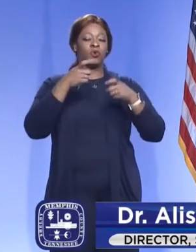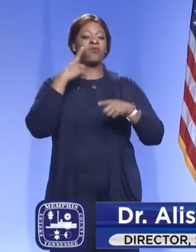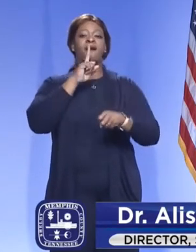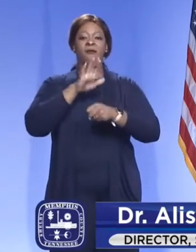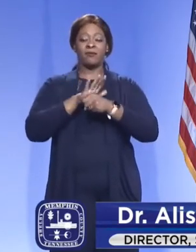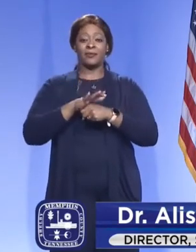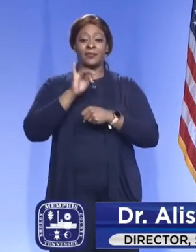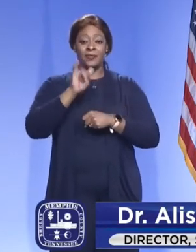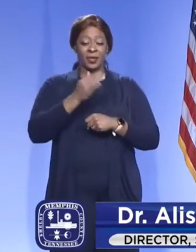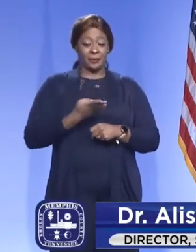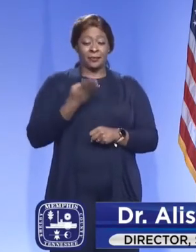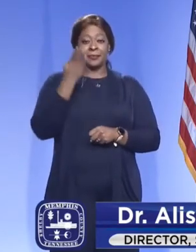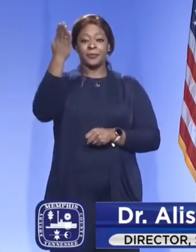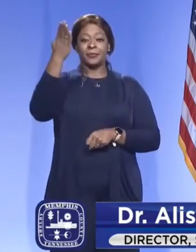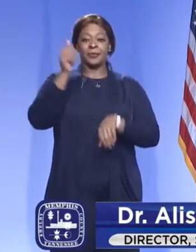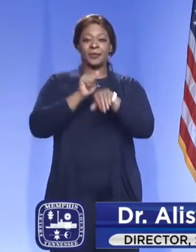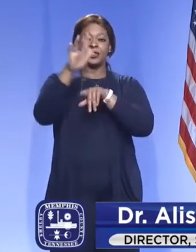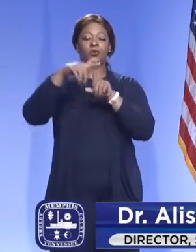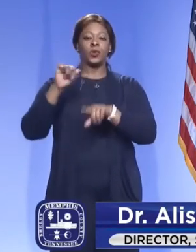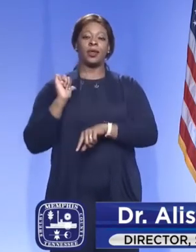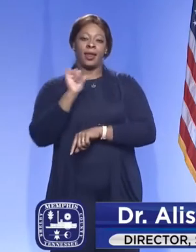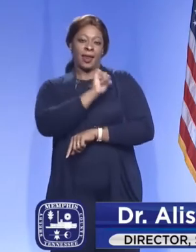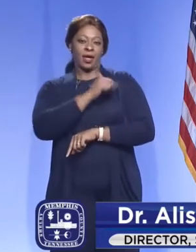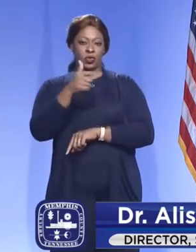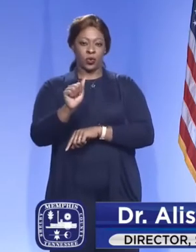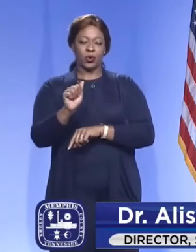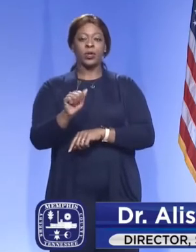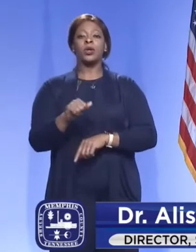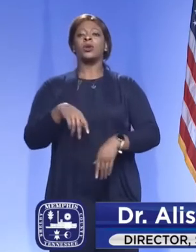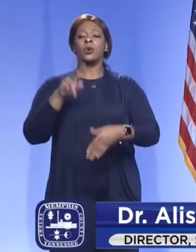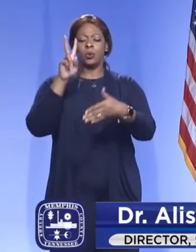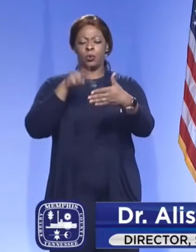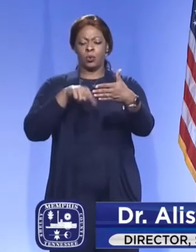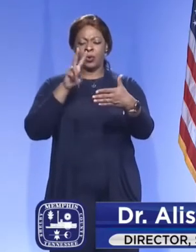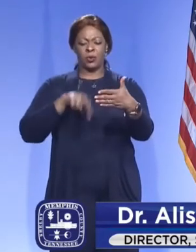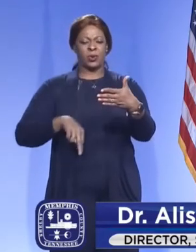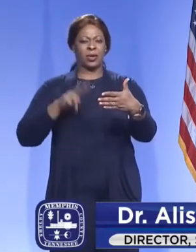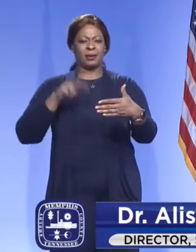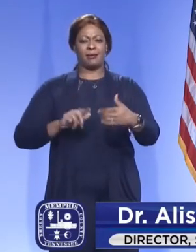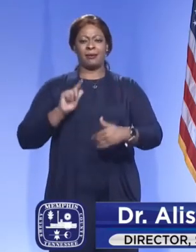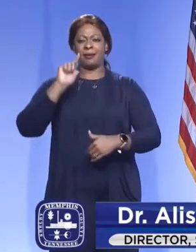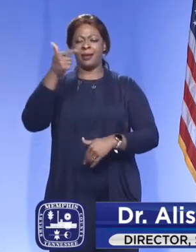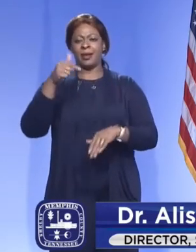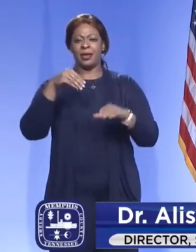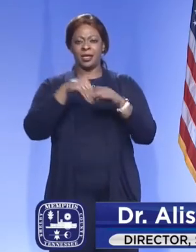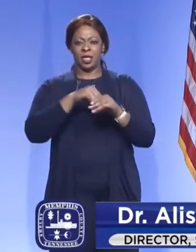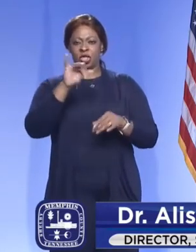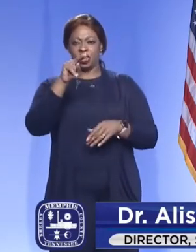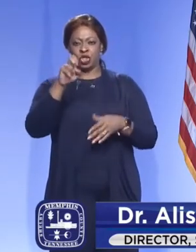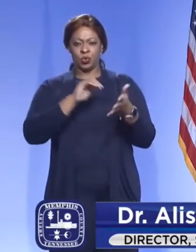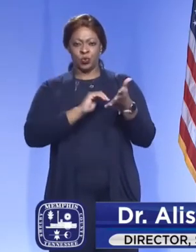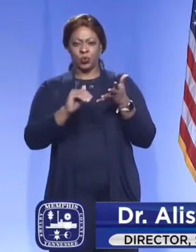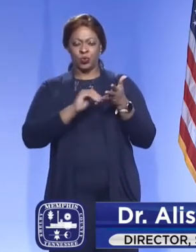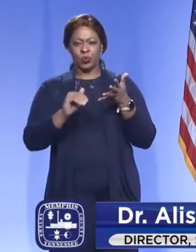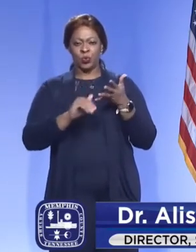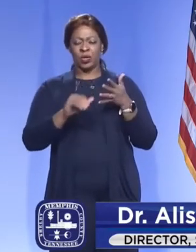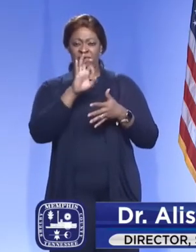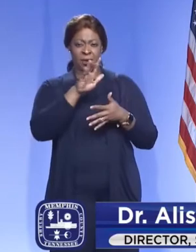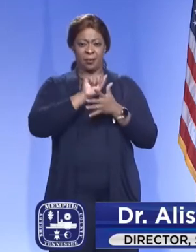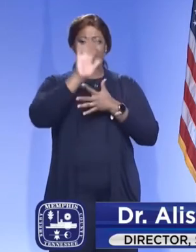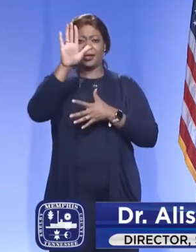this is an individual who was tested at the time of death and had a preliminary positive test. If